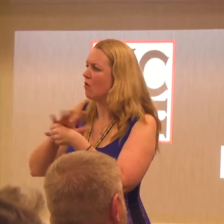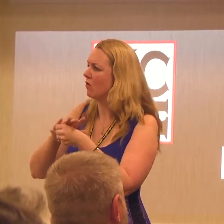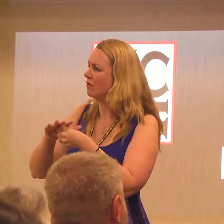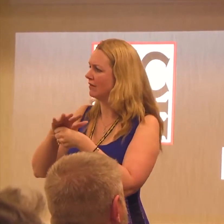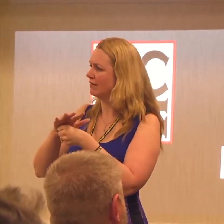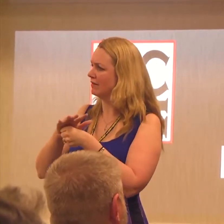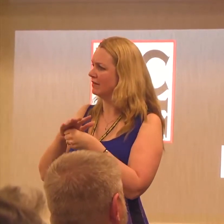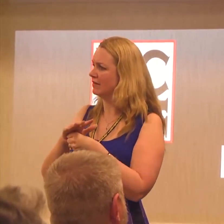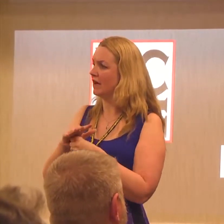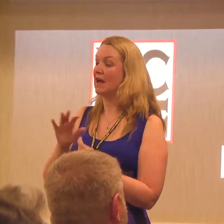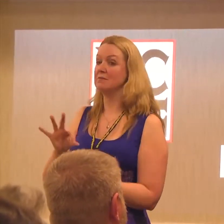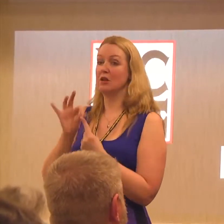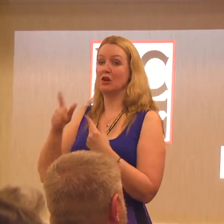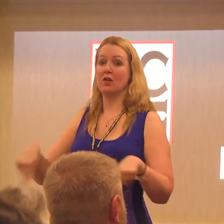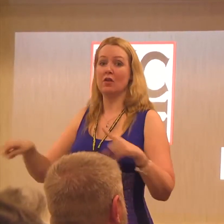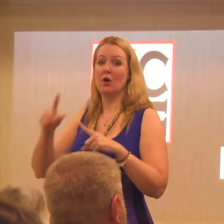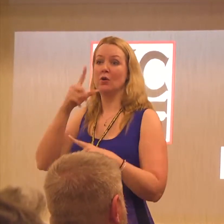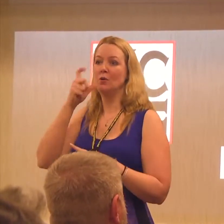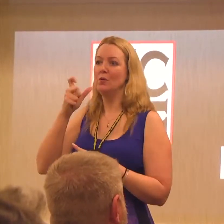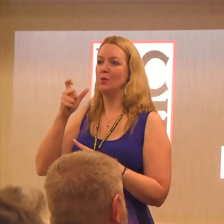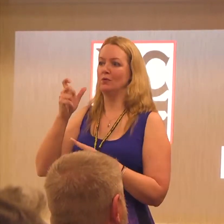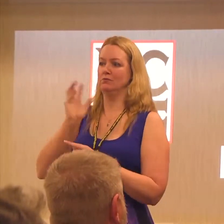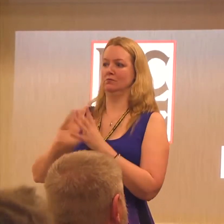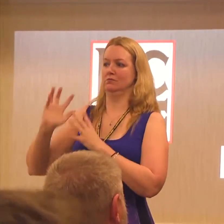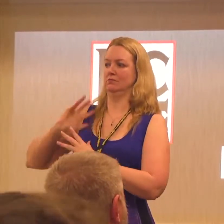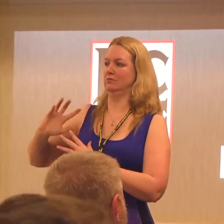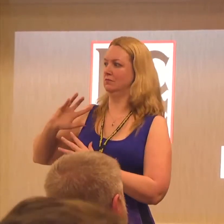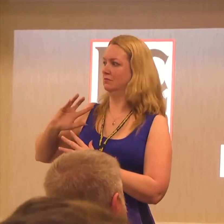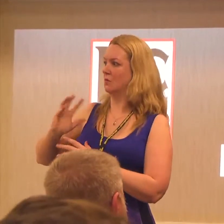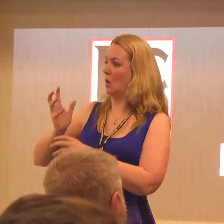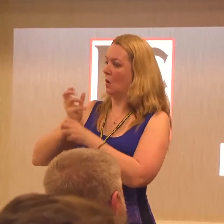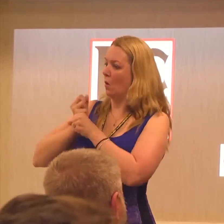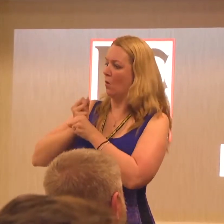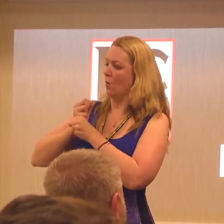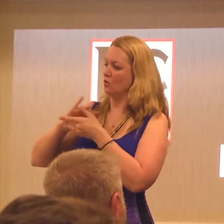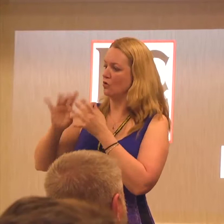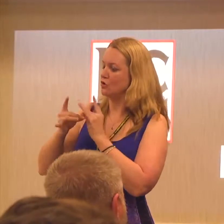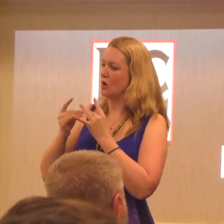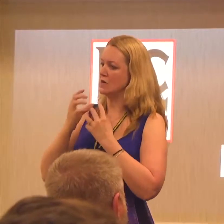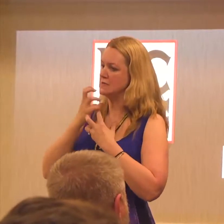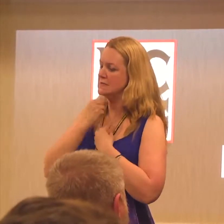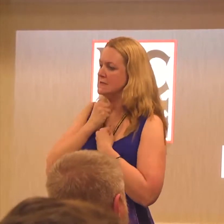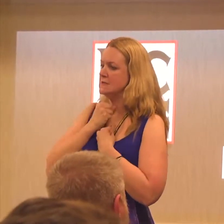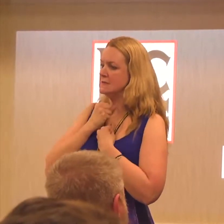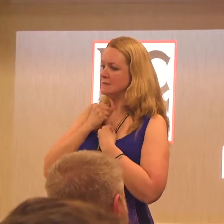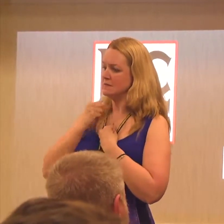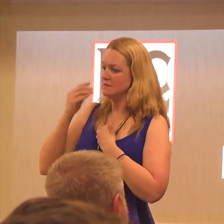especially the people who came before you. Hold on to those stories and pass them along to others.